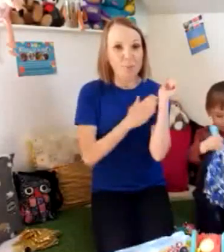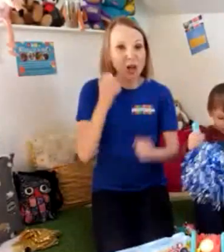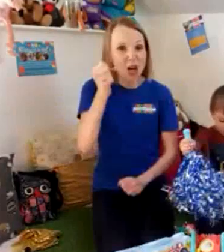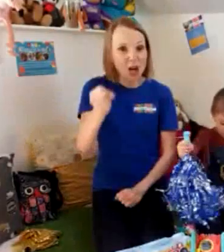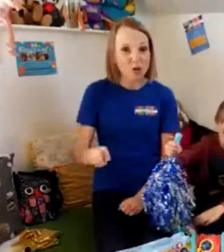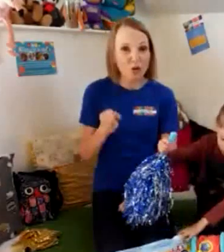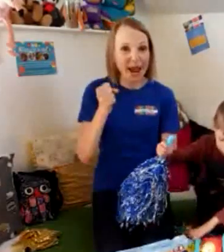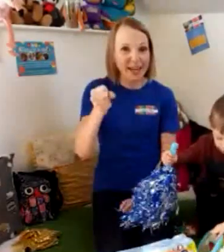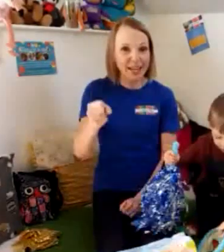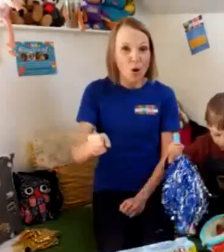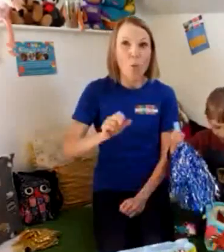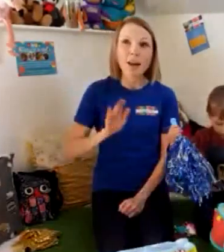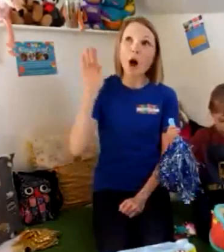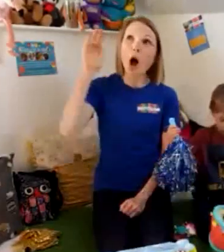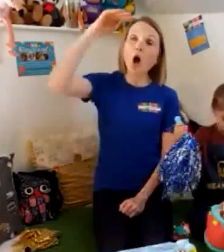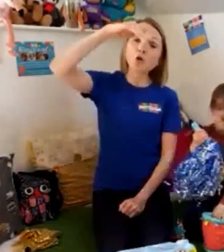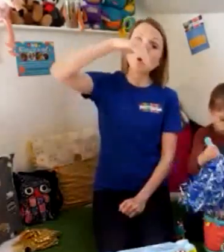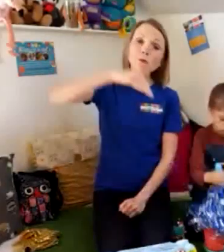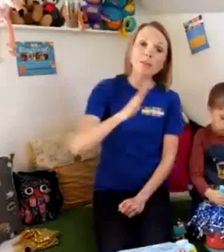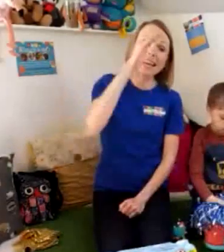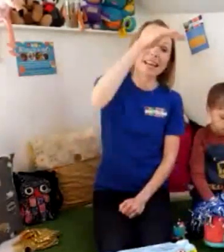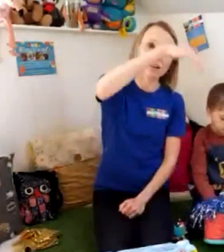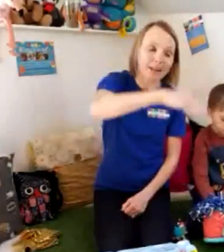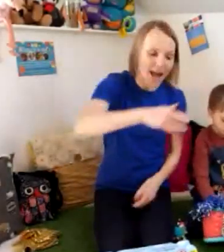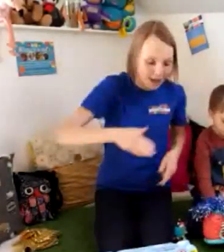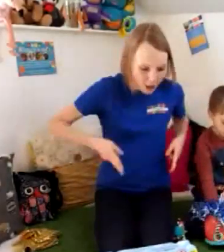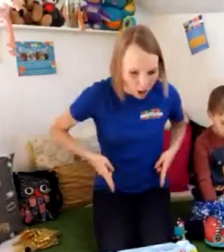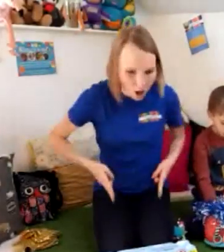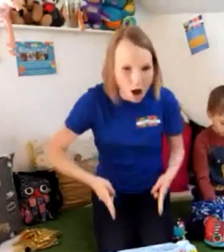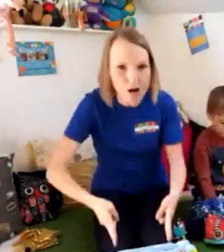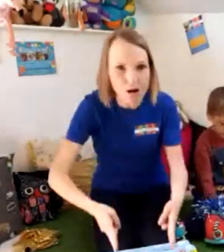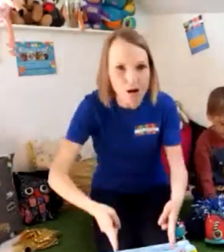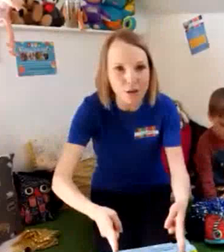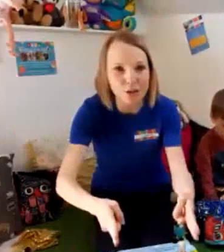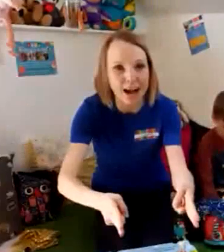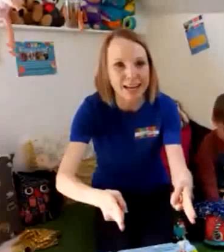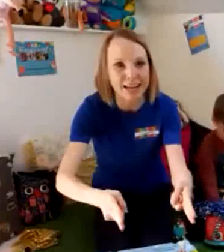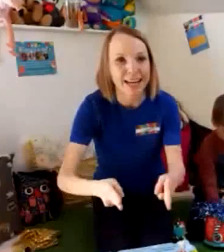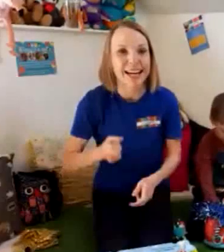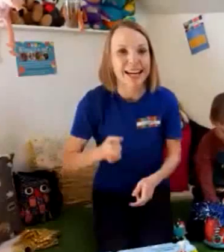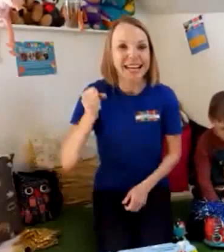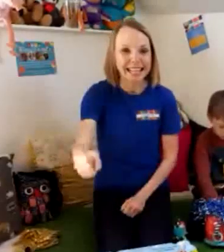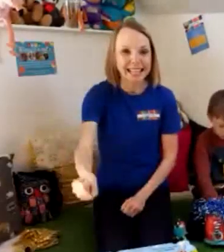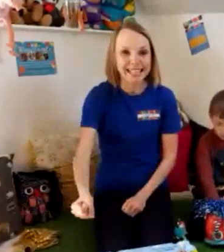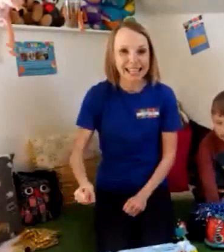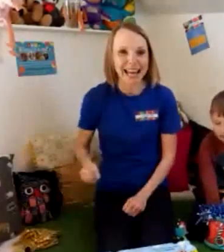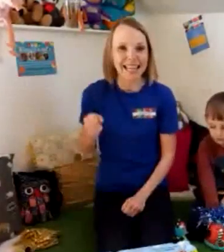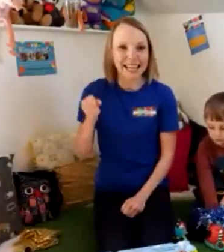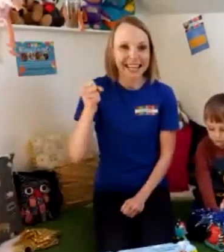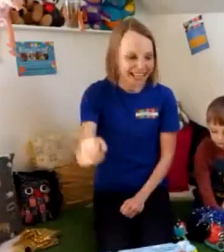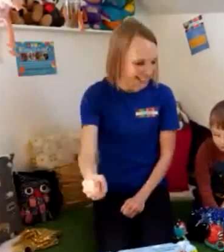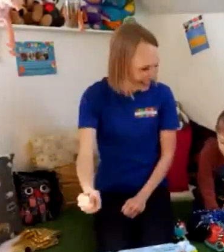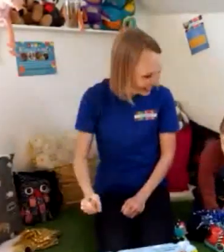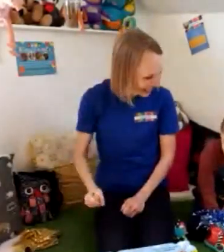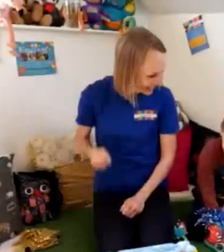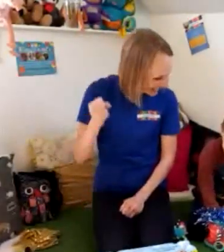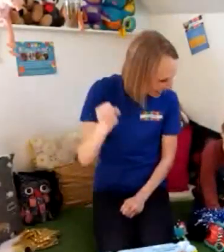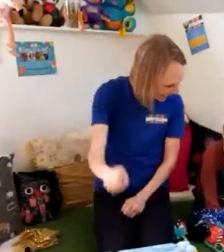blue train went over the hills and along the track. Clickety-clack, clickety-clack,